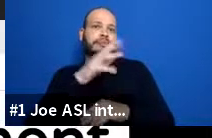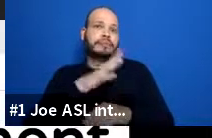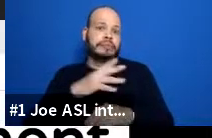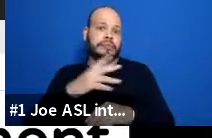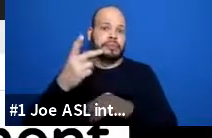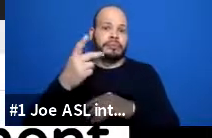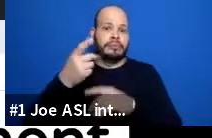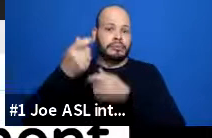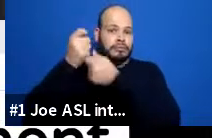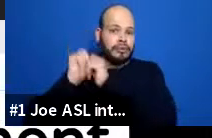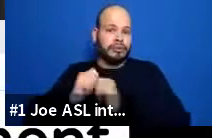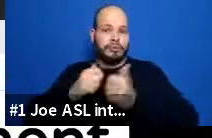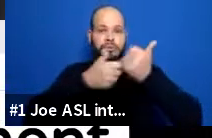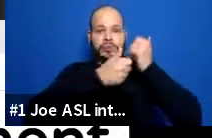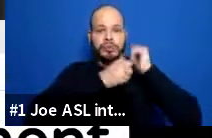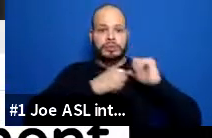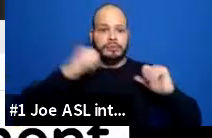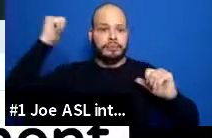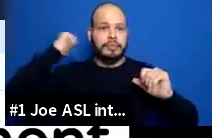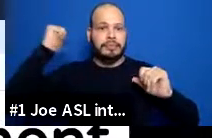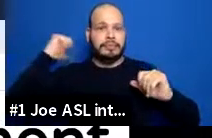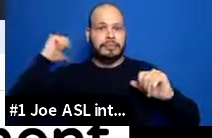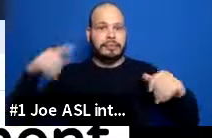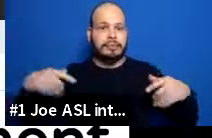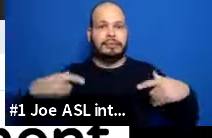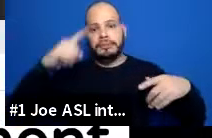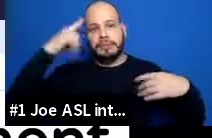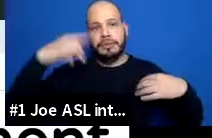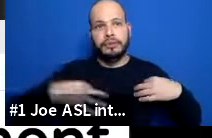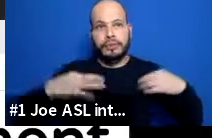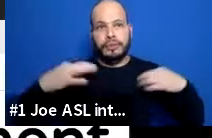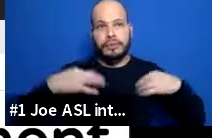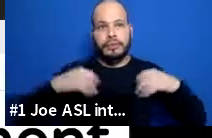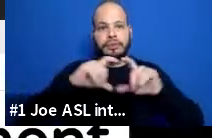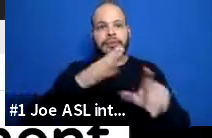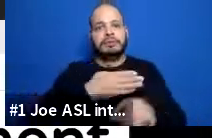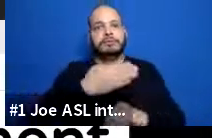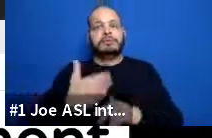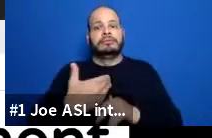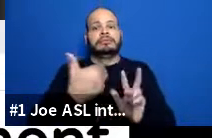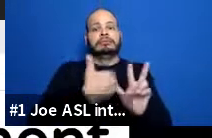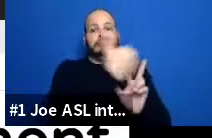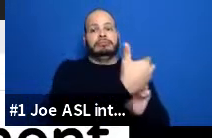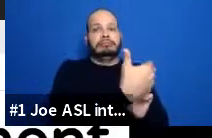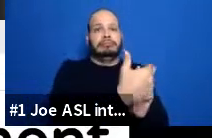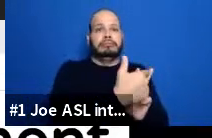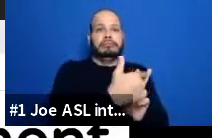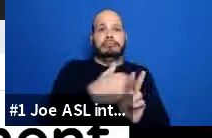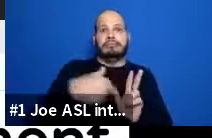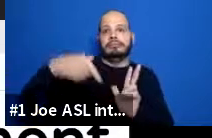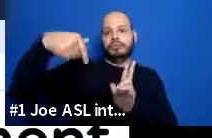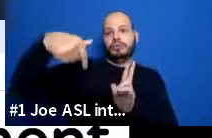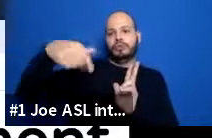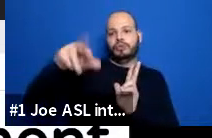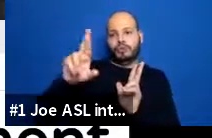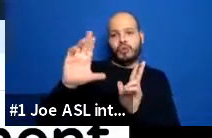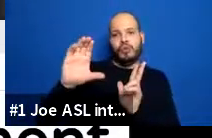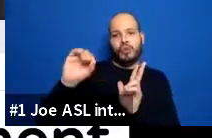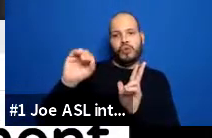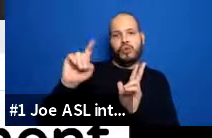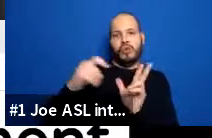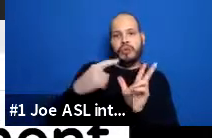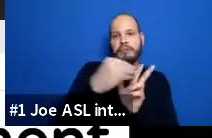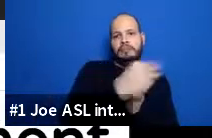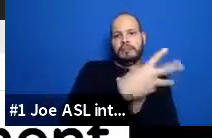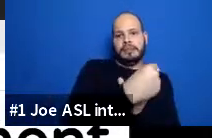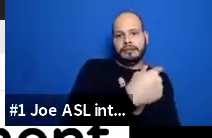Rematriate the Land, and a QR code. As the text on the slide reads, we can support rematriation